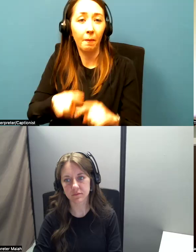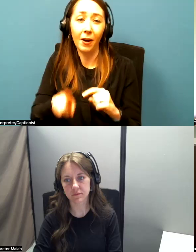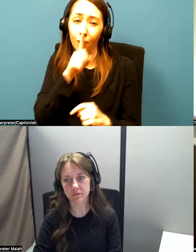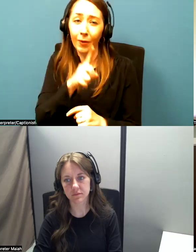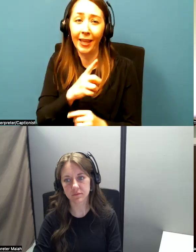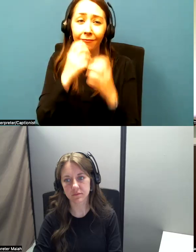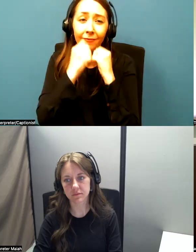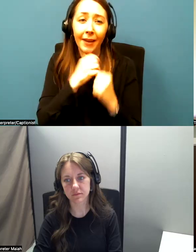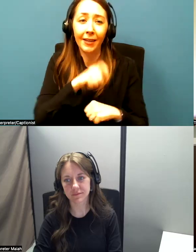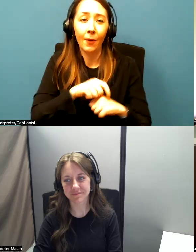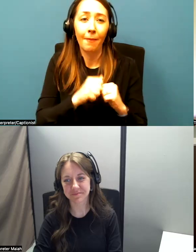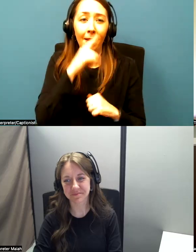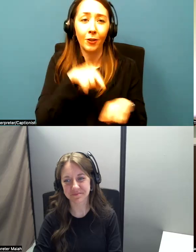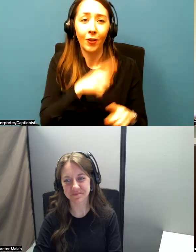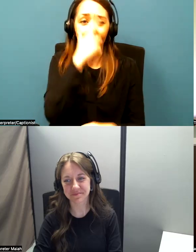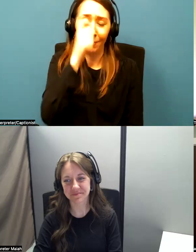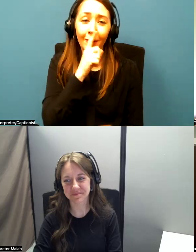with my kids, which I'm really excited about.